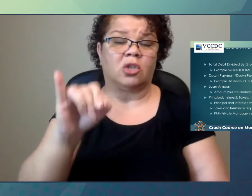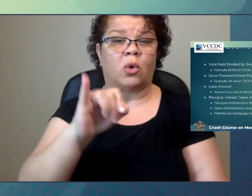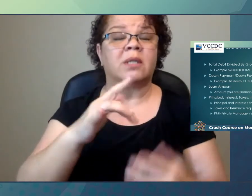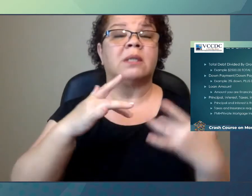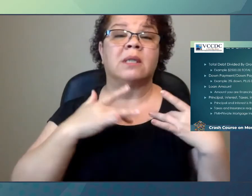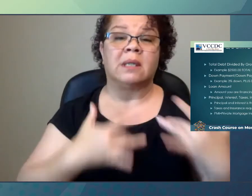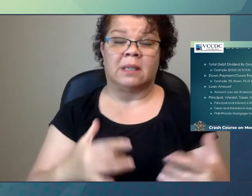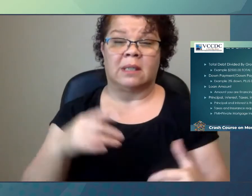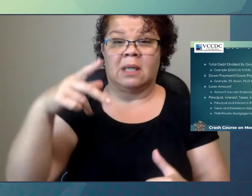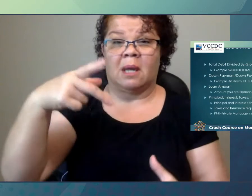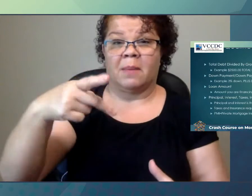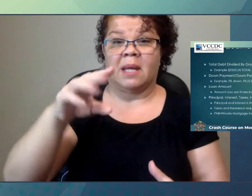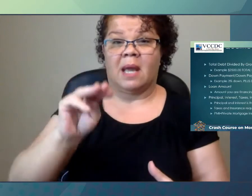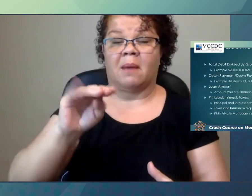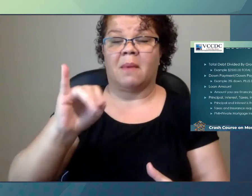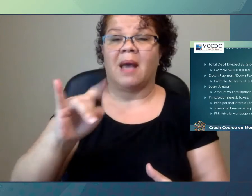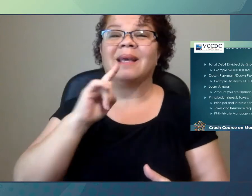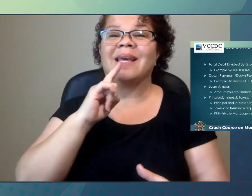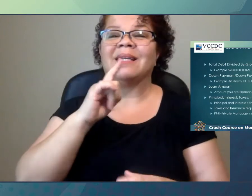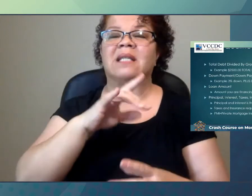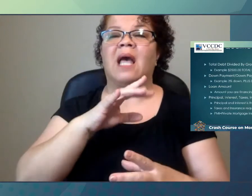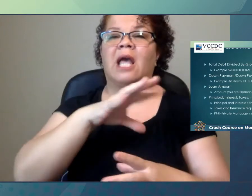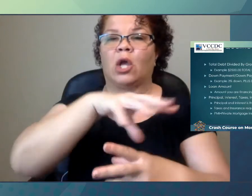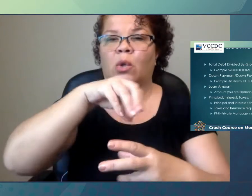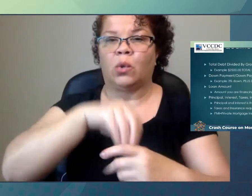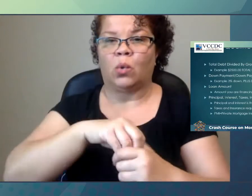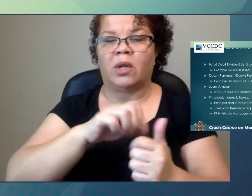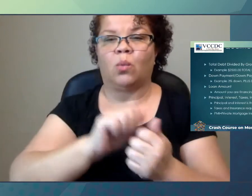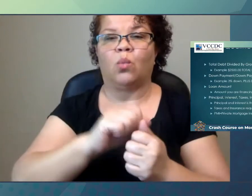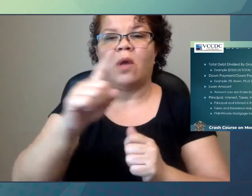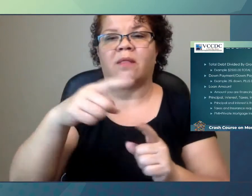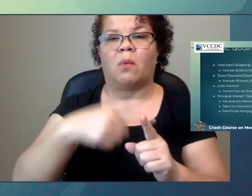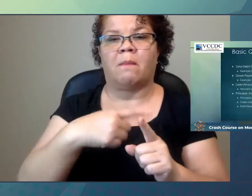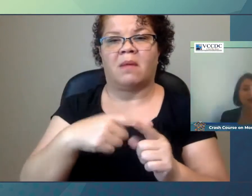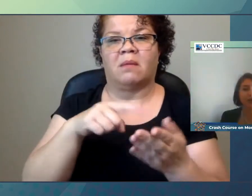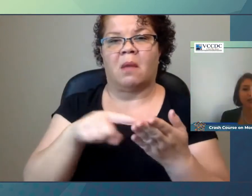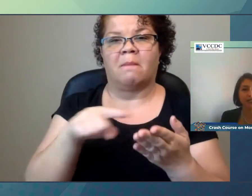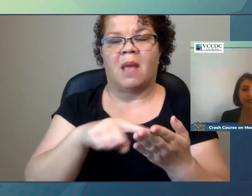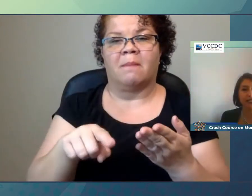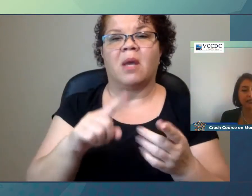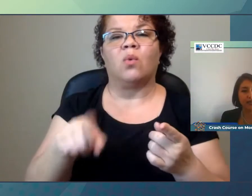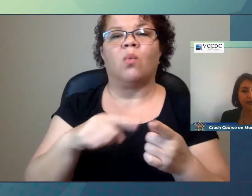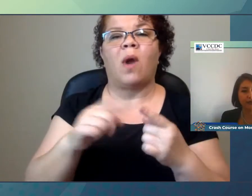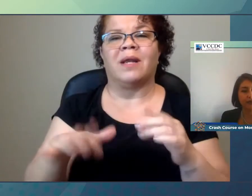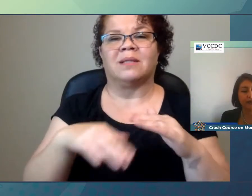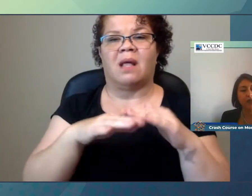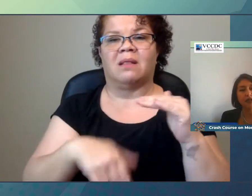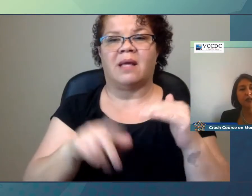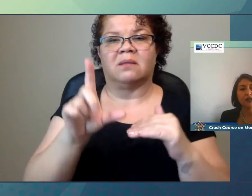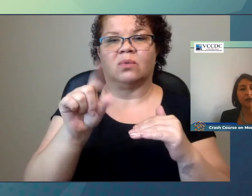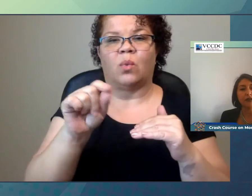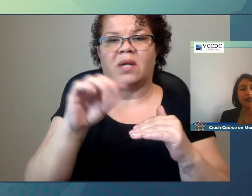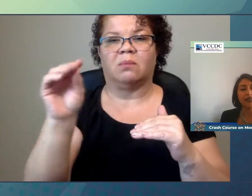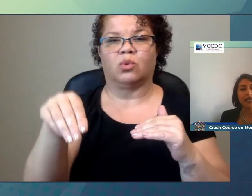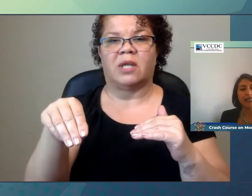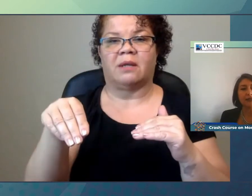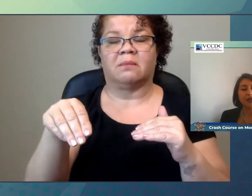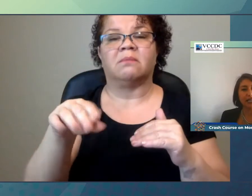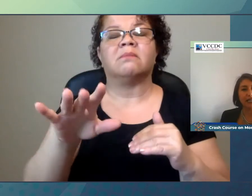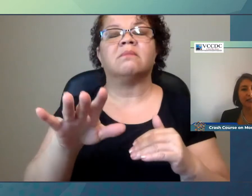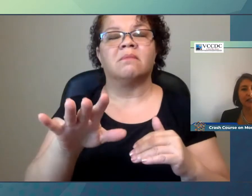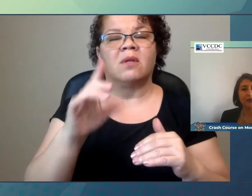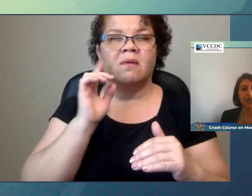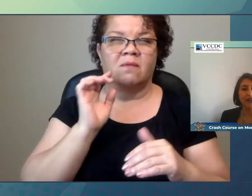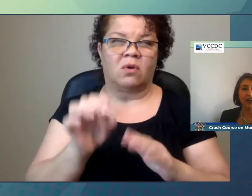is added to your total payment when you put less than 20% down. So